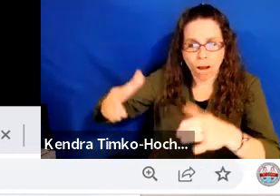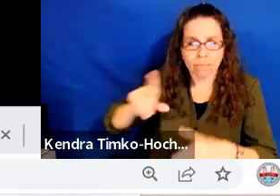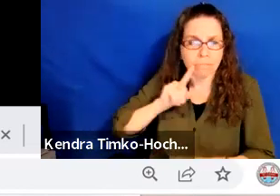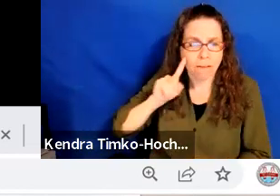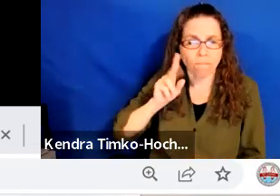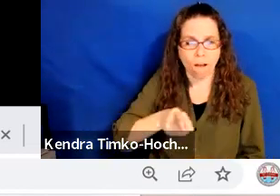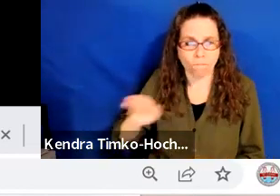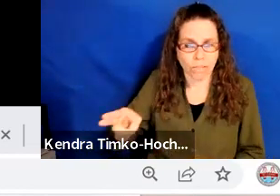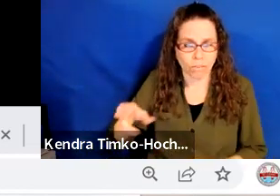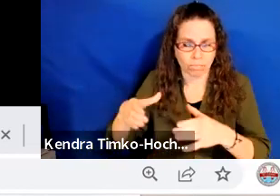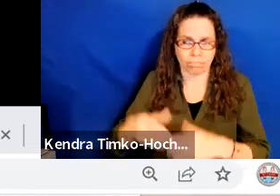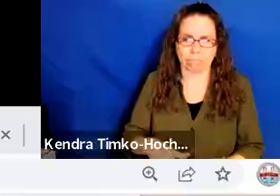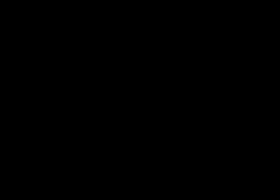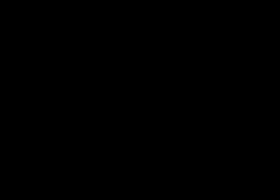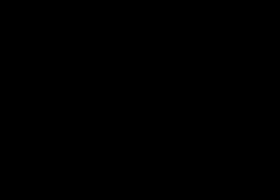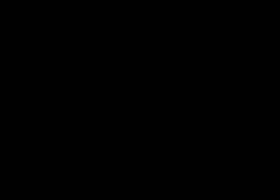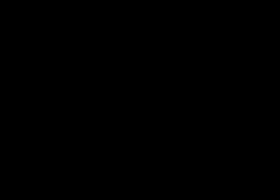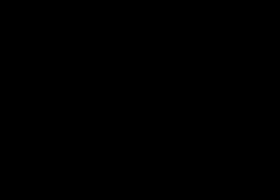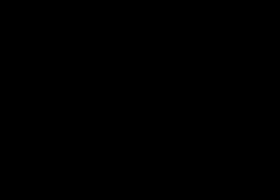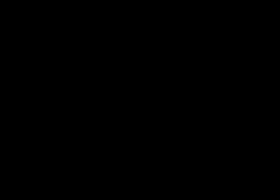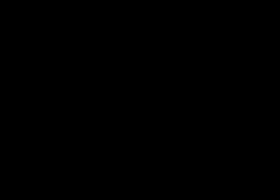contributing citizen.